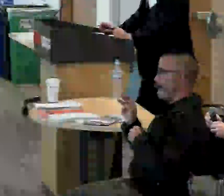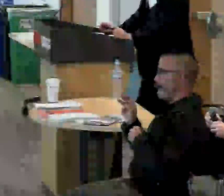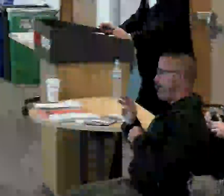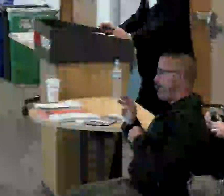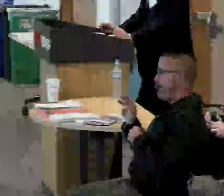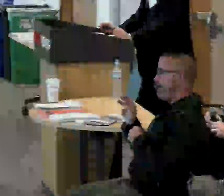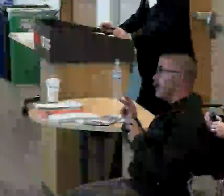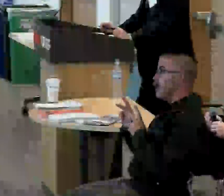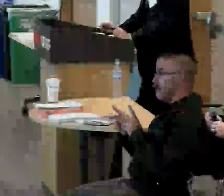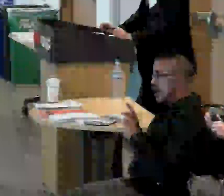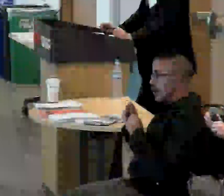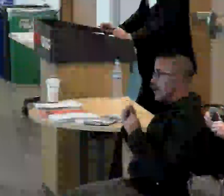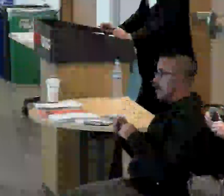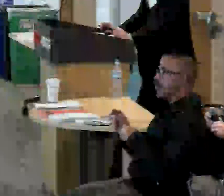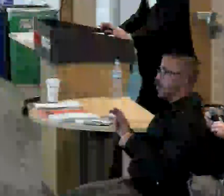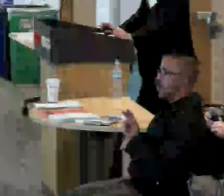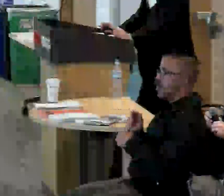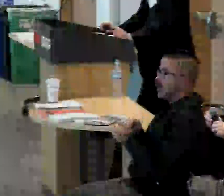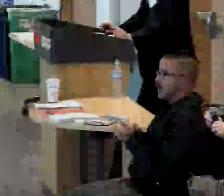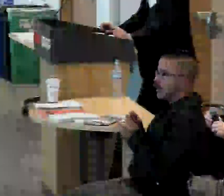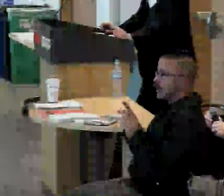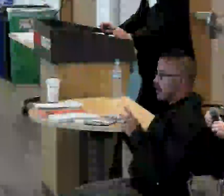people could use this information,